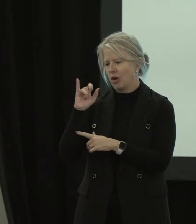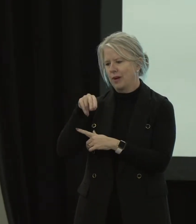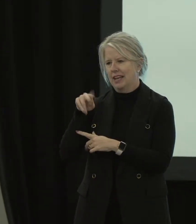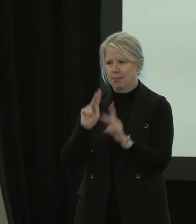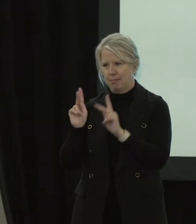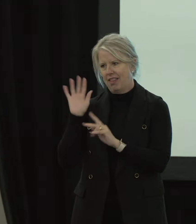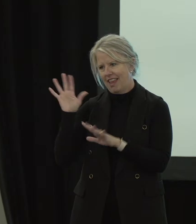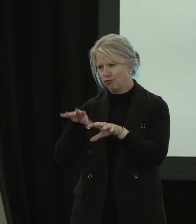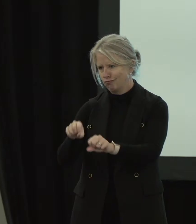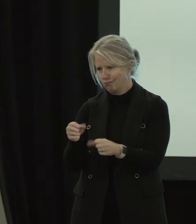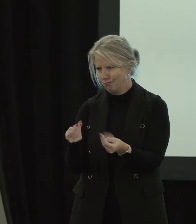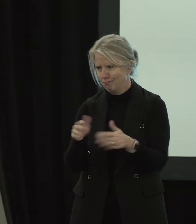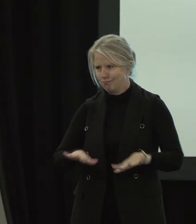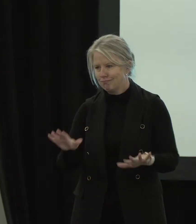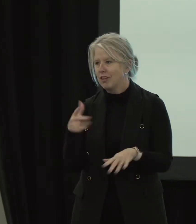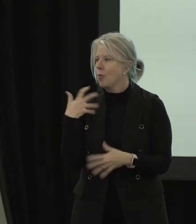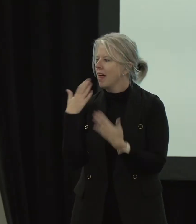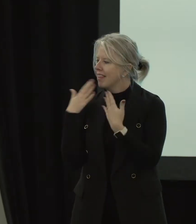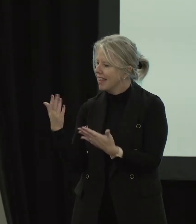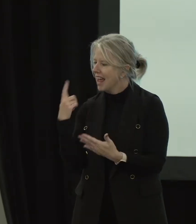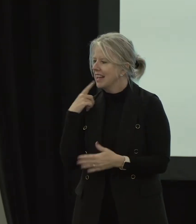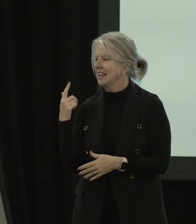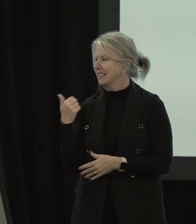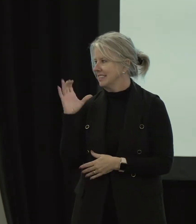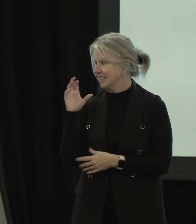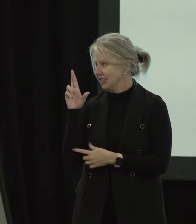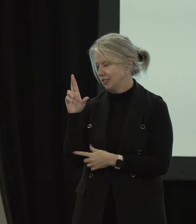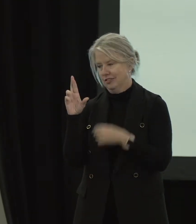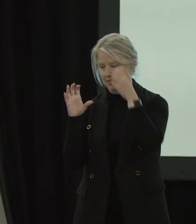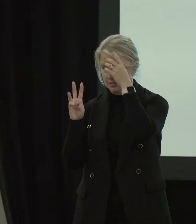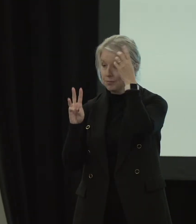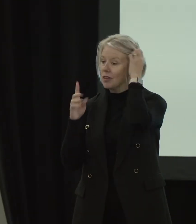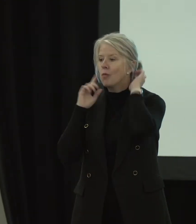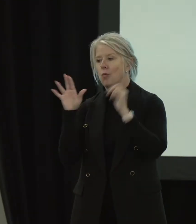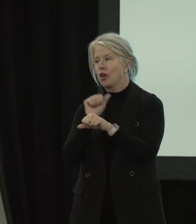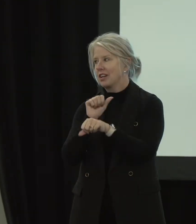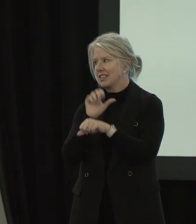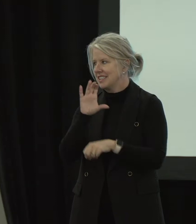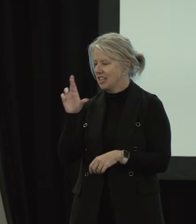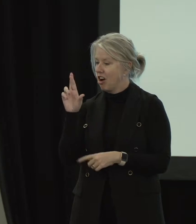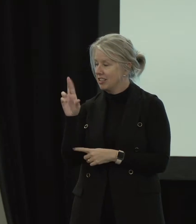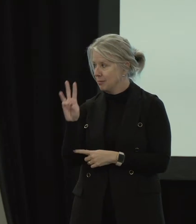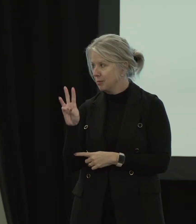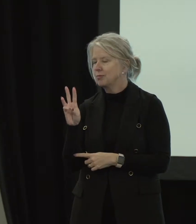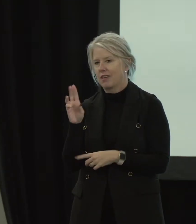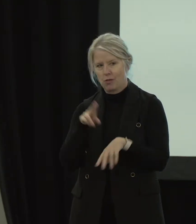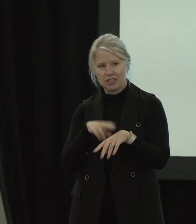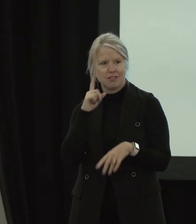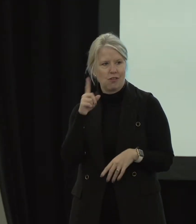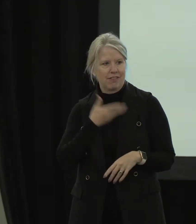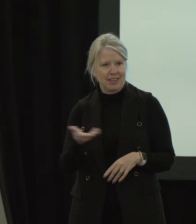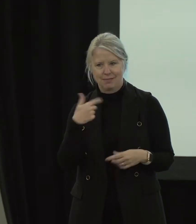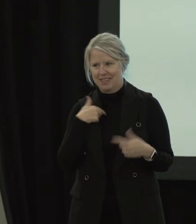people. I would like to thank the Canadian Council on Rehabilitation and Work, CCRW, of course, for